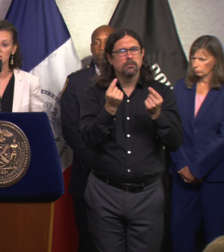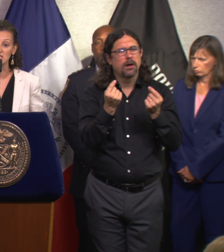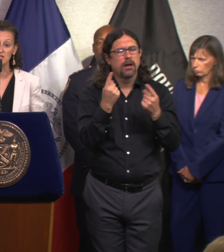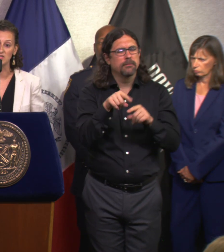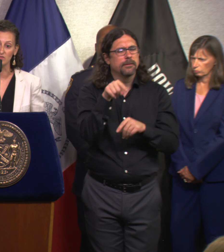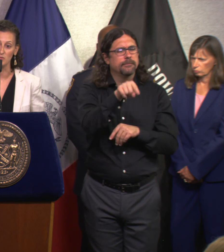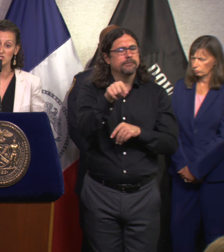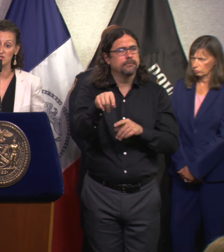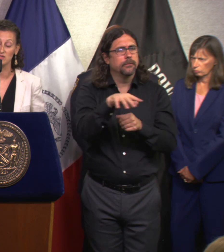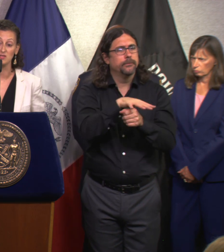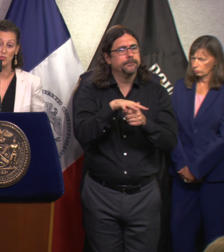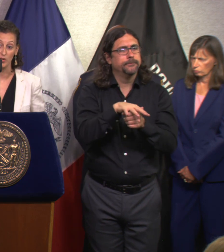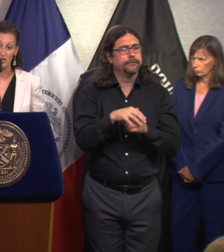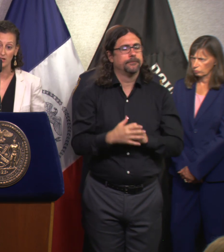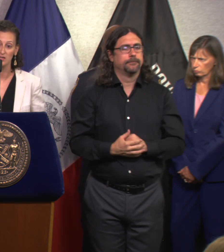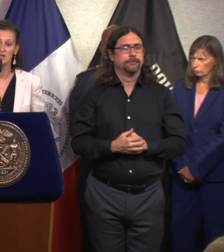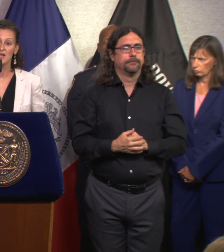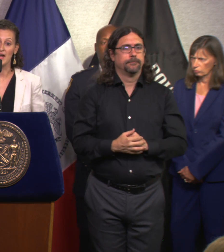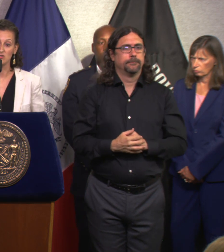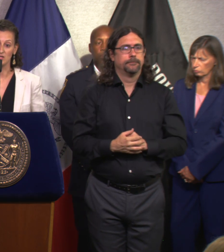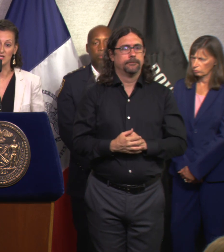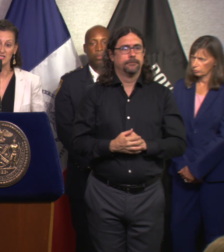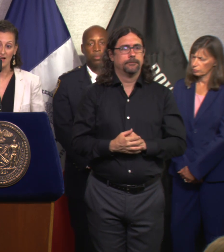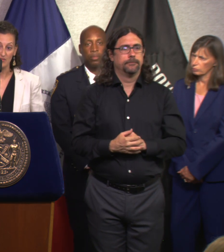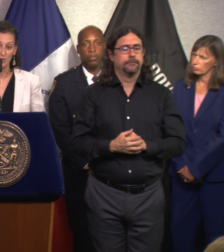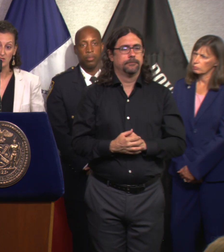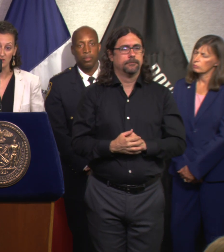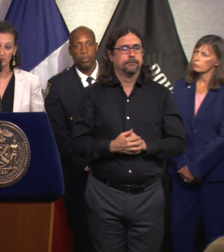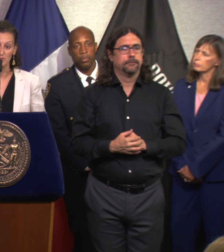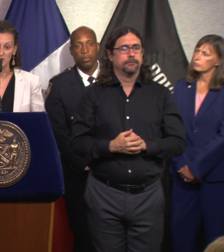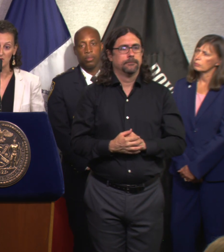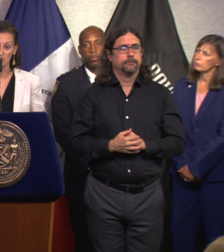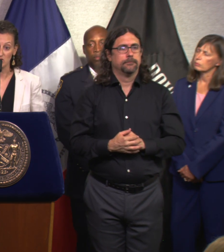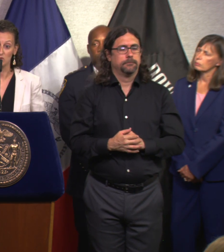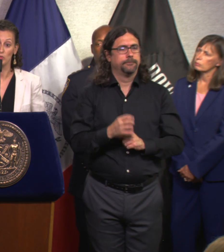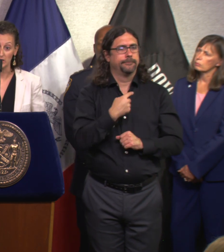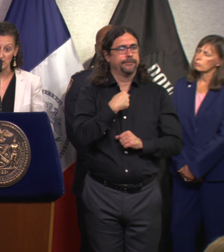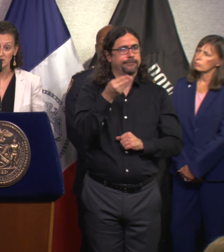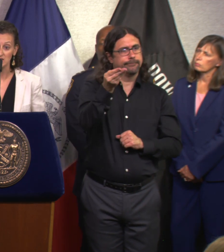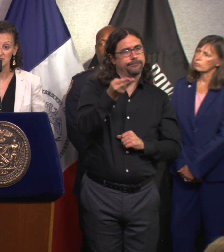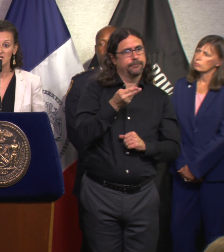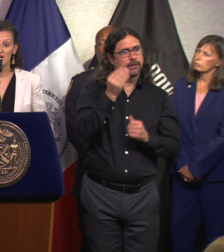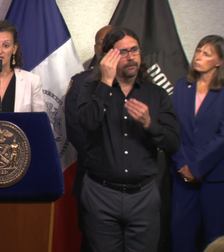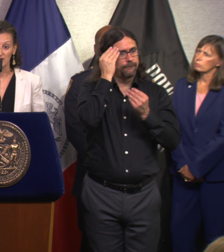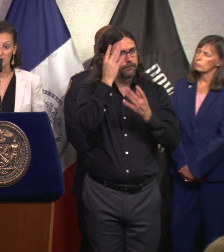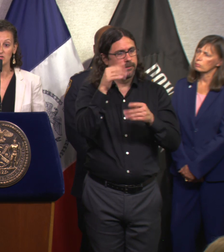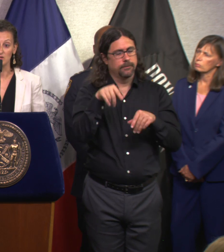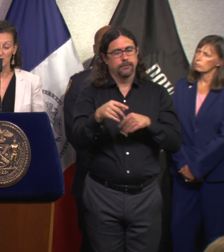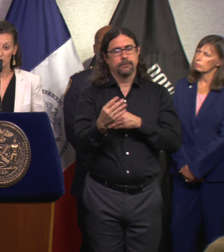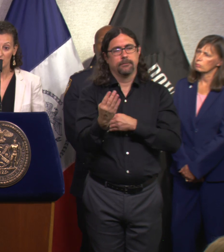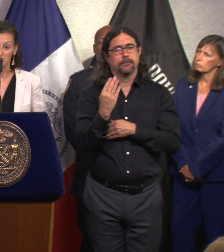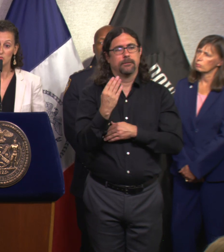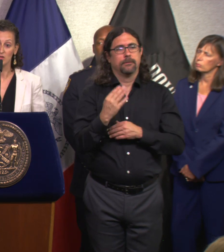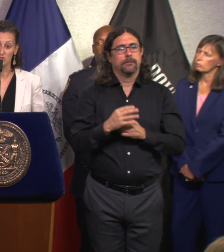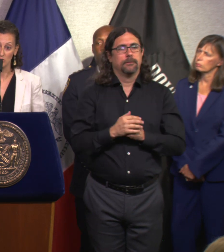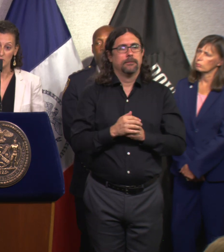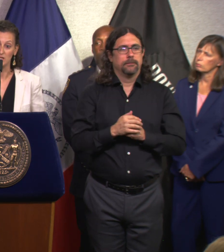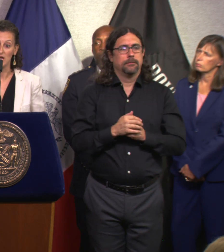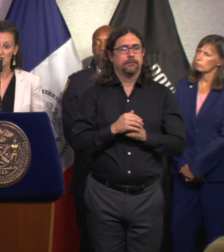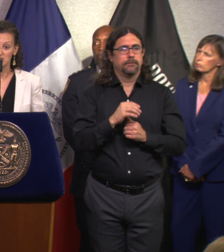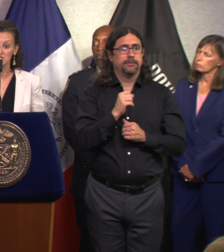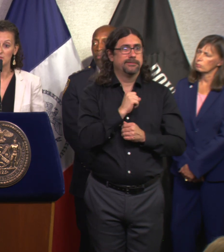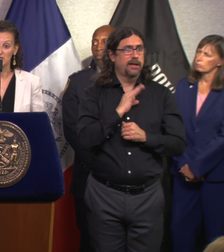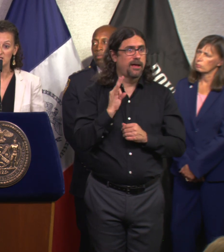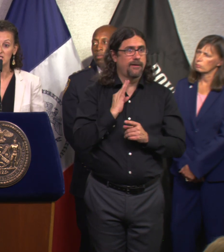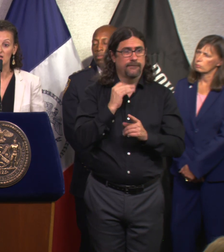We received information this morning. Actually, a staff person from the administration witnessed an encounter in Bay Ridge with a door